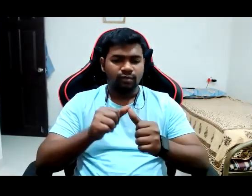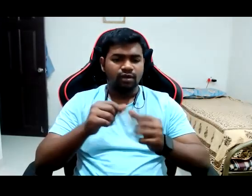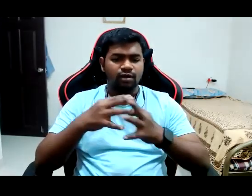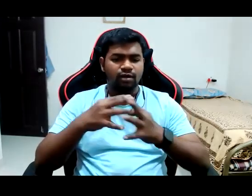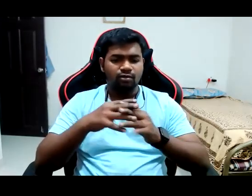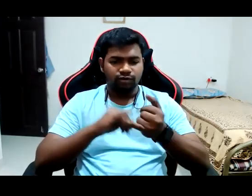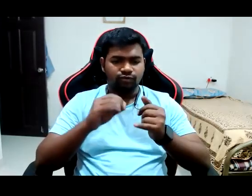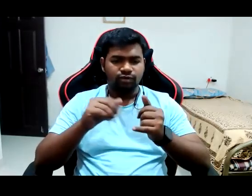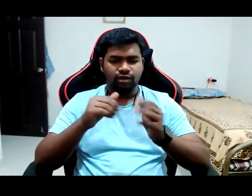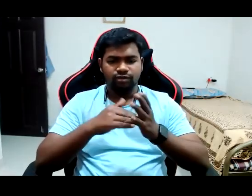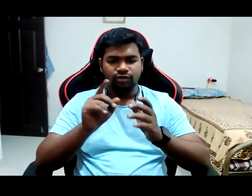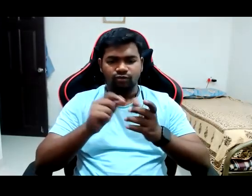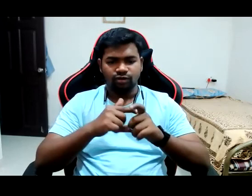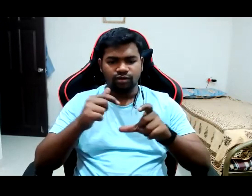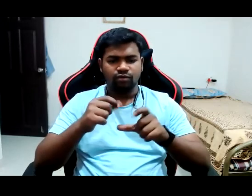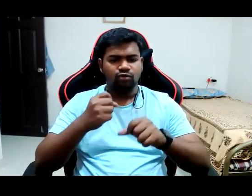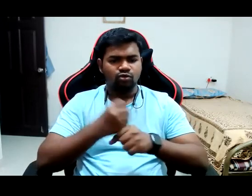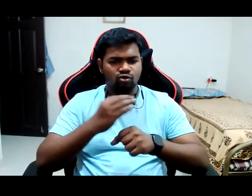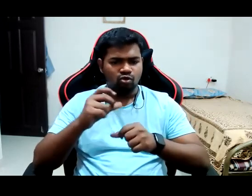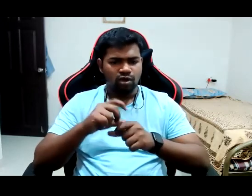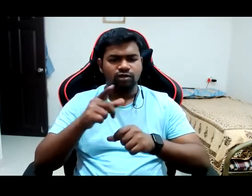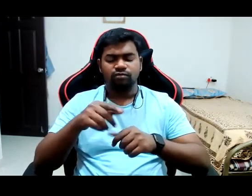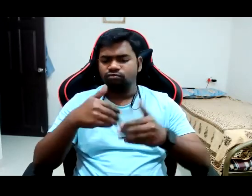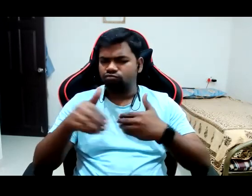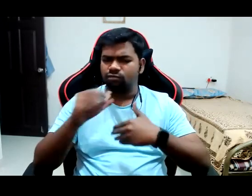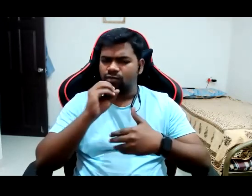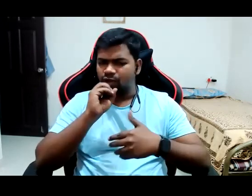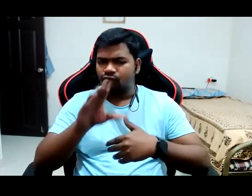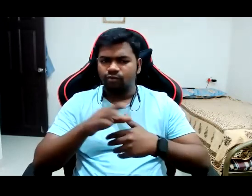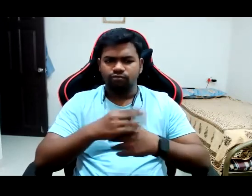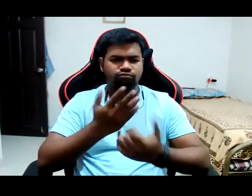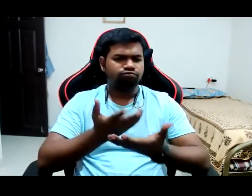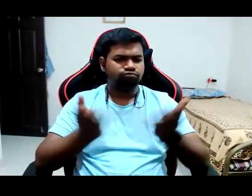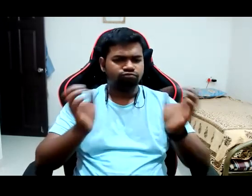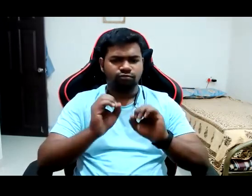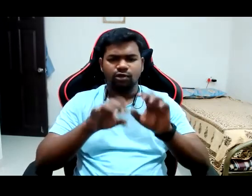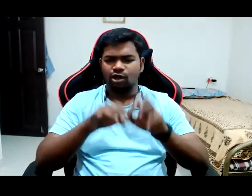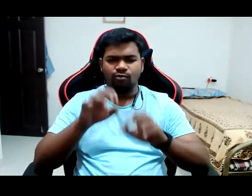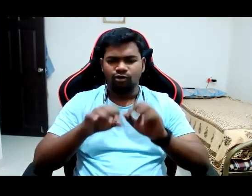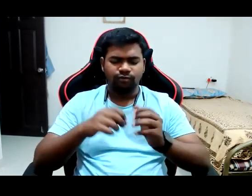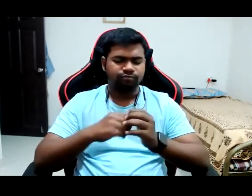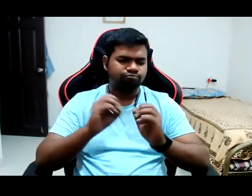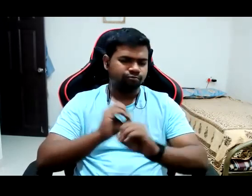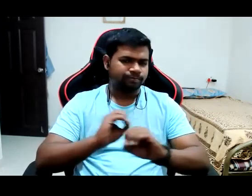Google Cloud or what have you. So we will keep you updated. But as it stands right now, we don't have any computing resources.